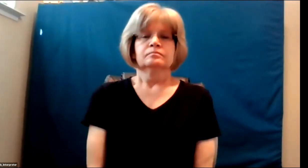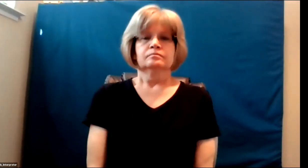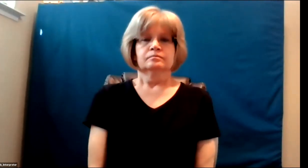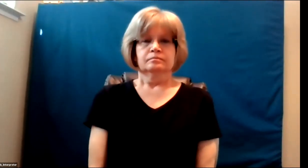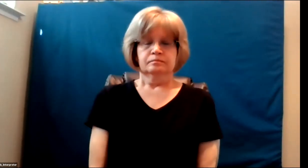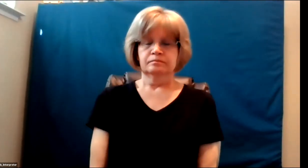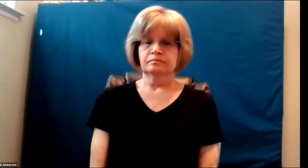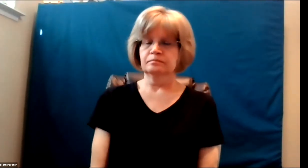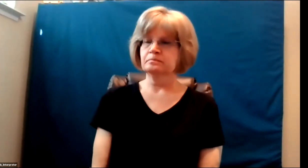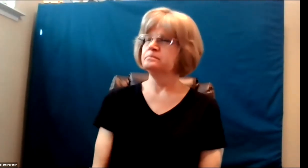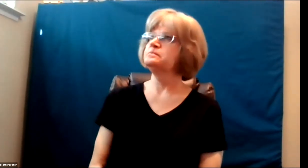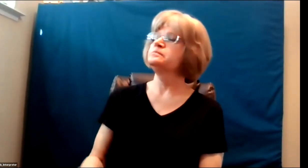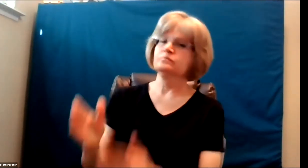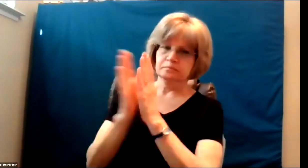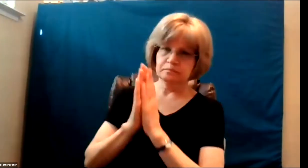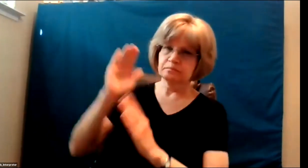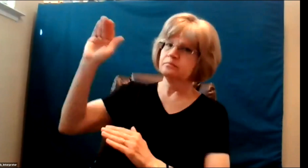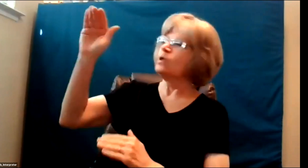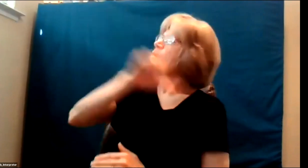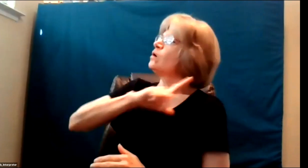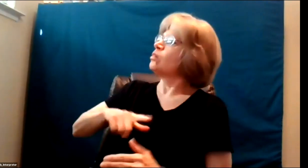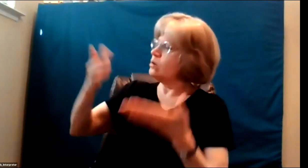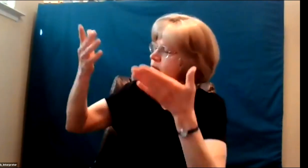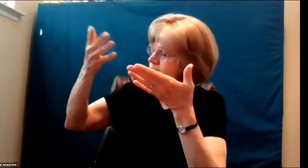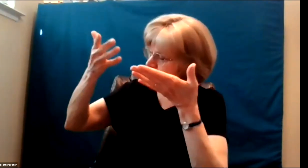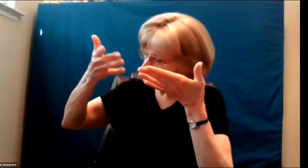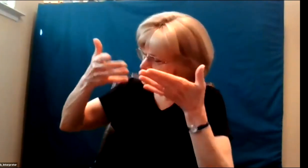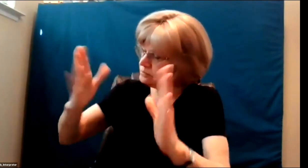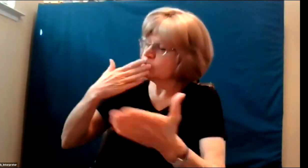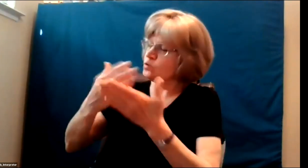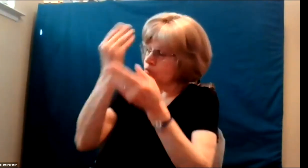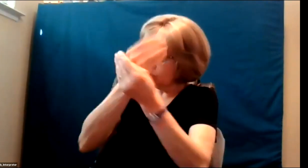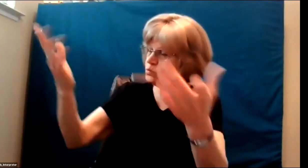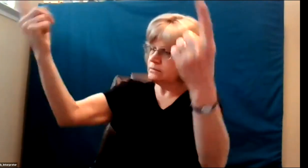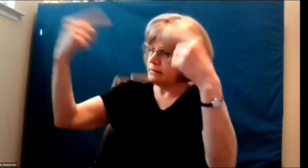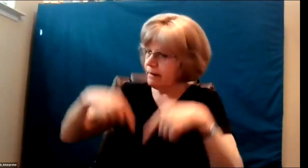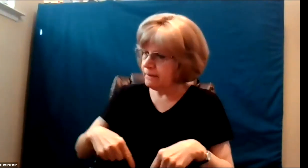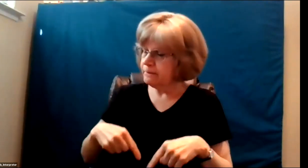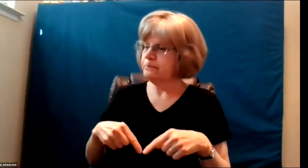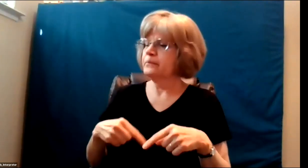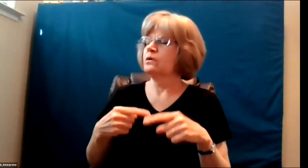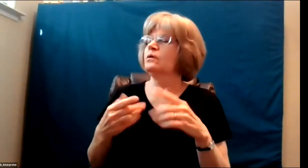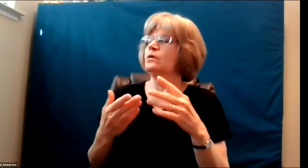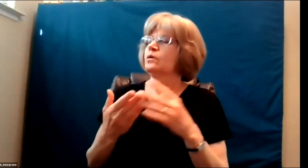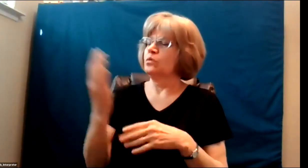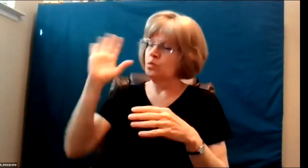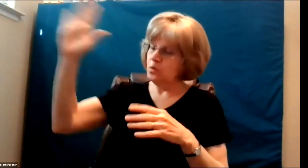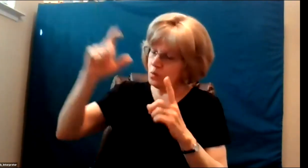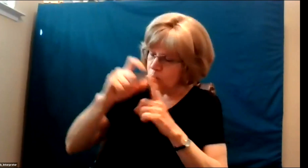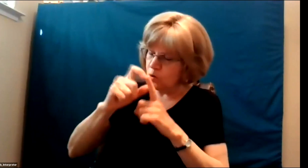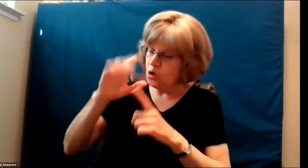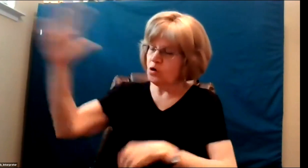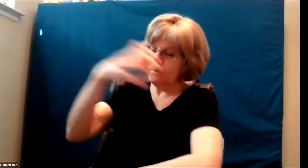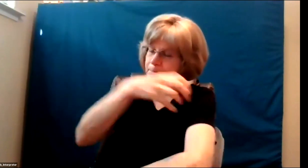Good Lord, let the good news come, not only in word and in power, but with the